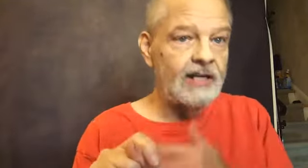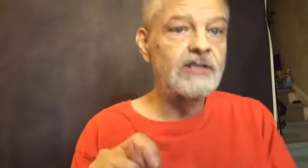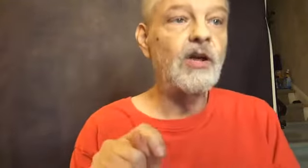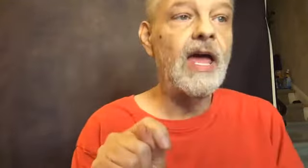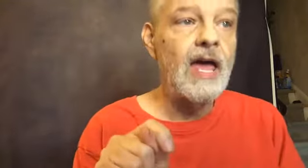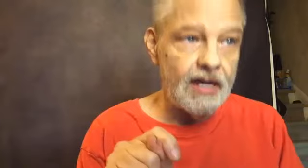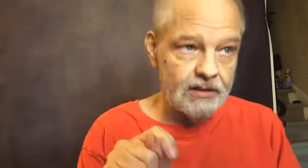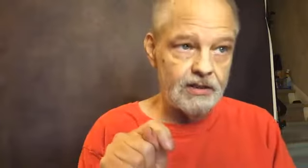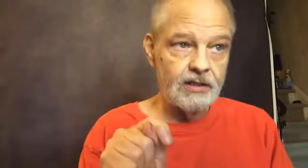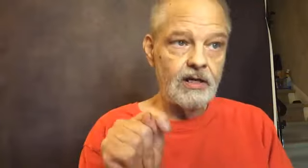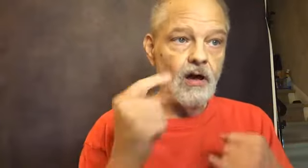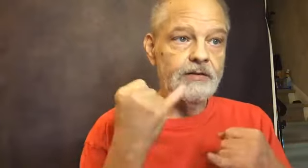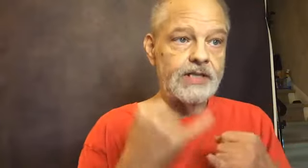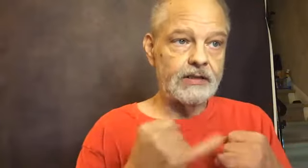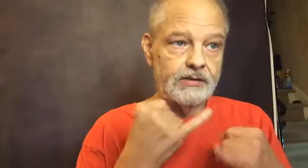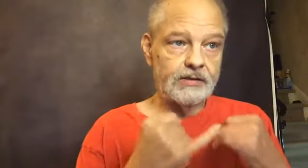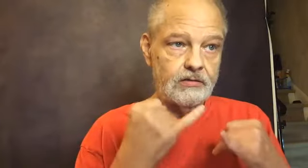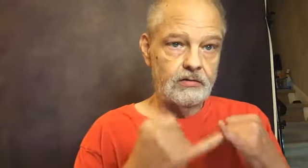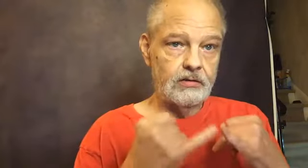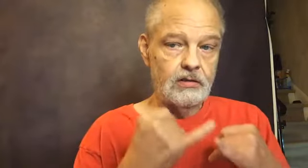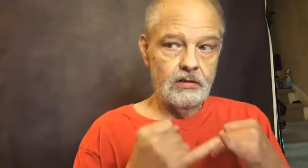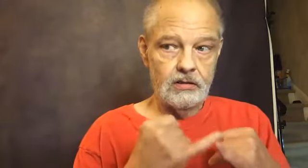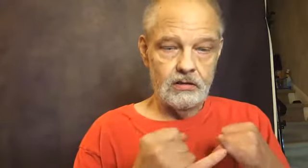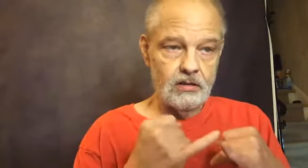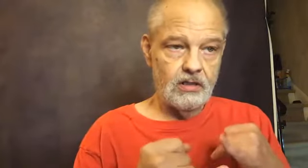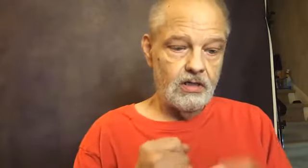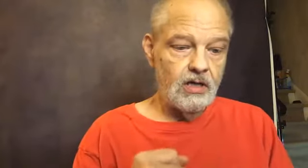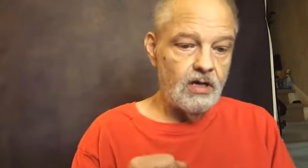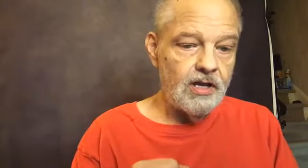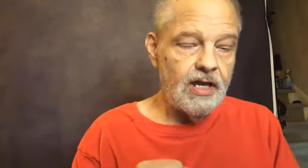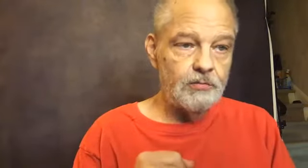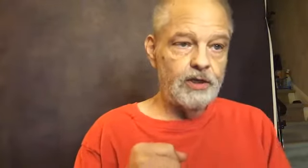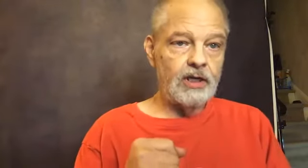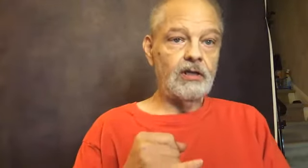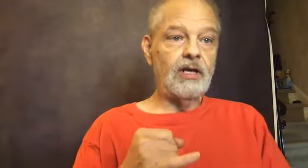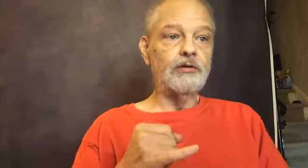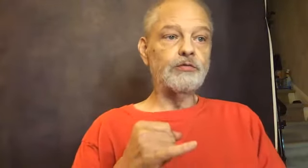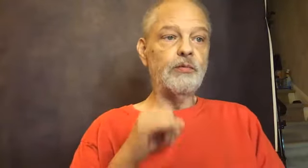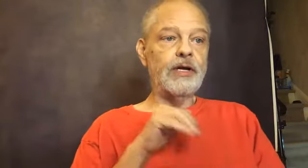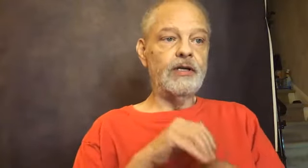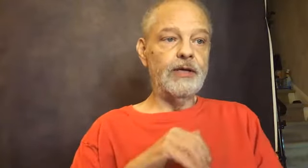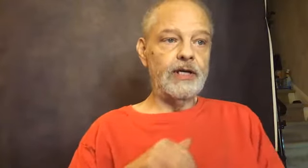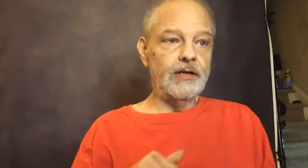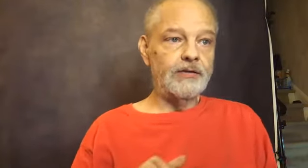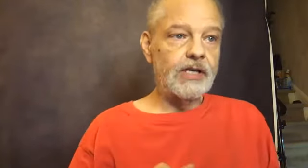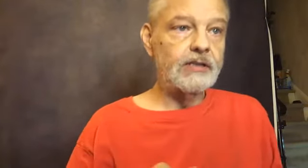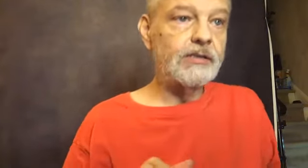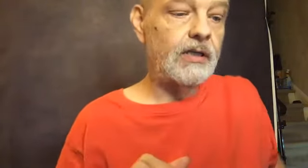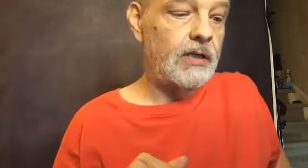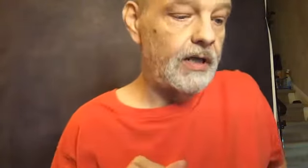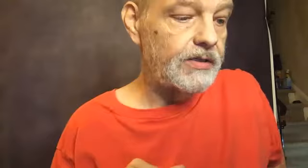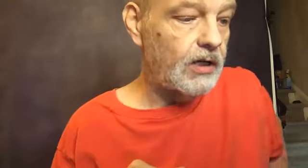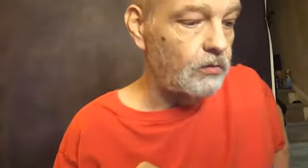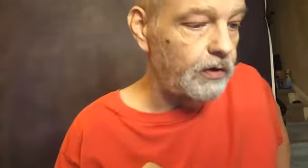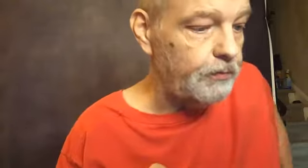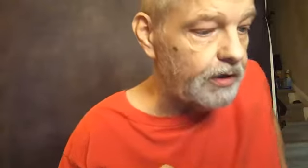And it's end of the sentence. In English, we put it in the beginning of the sentence. In ASL, we put it at